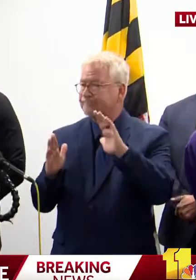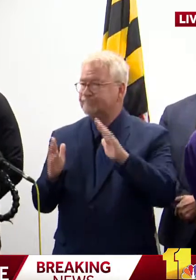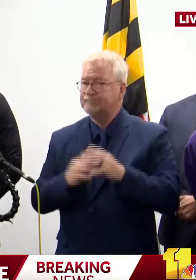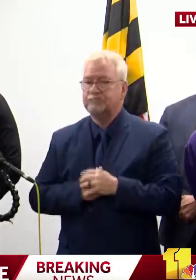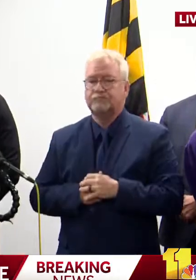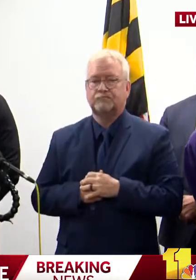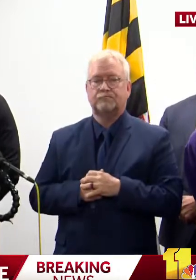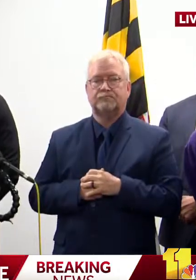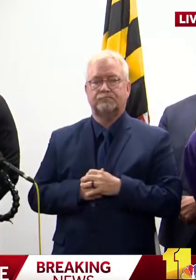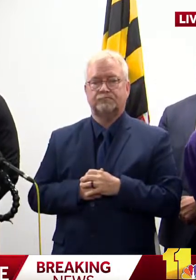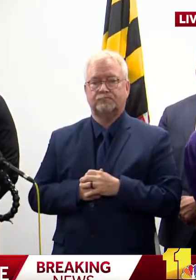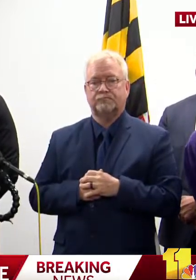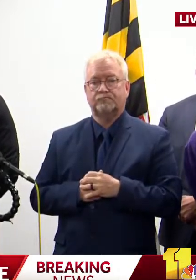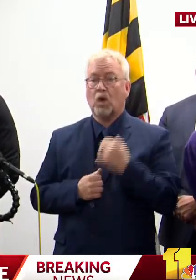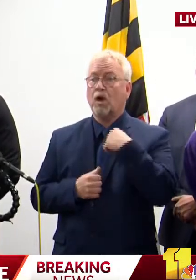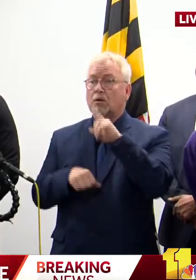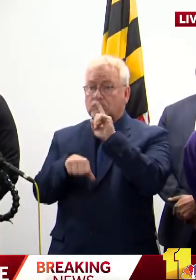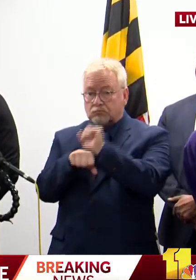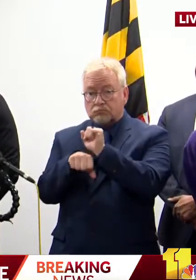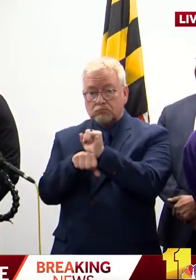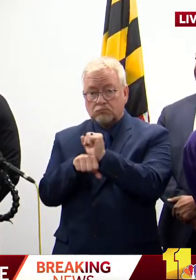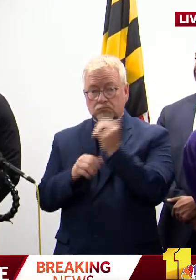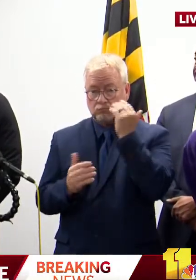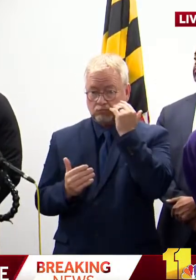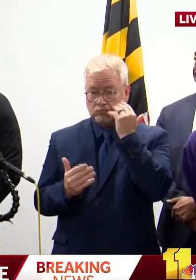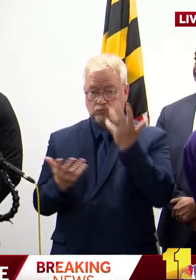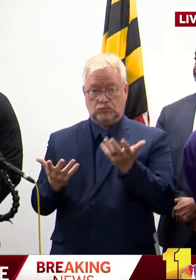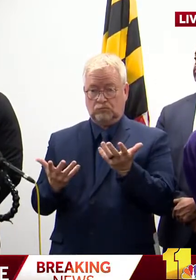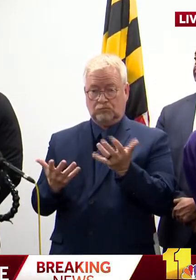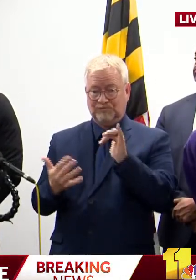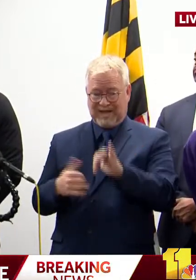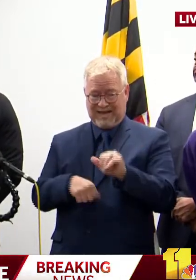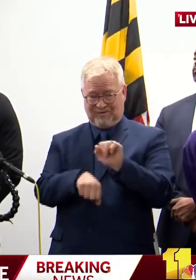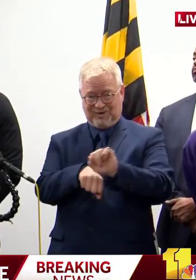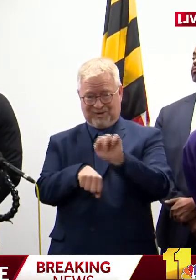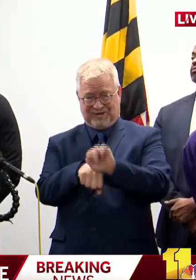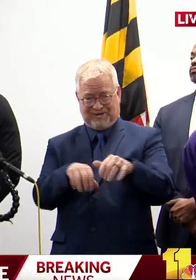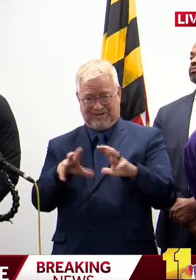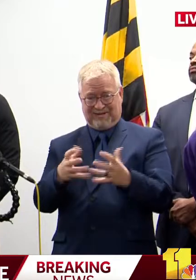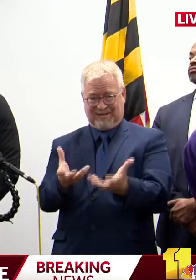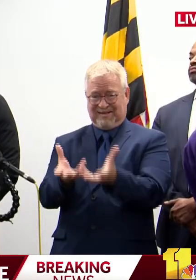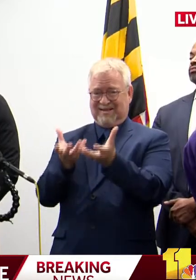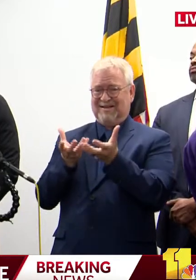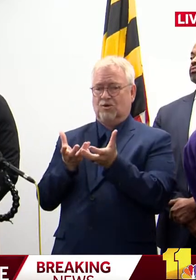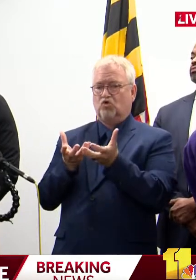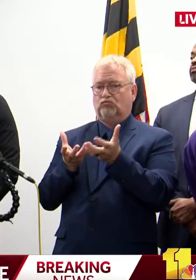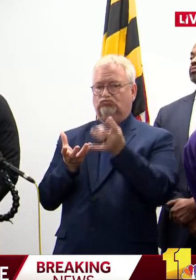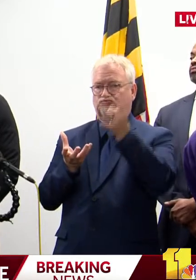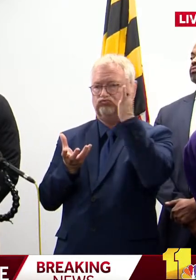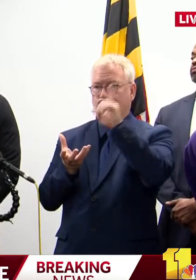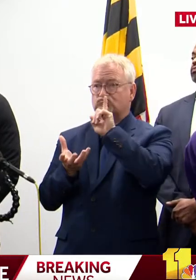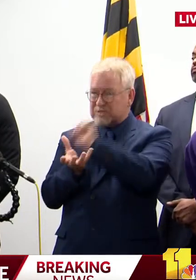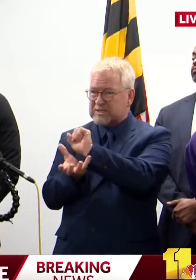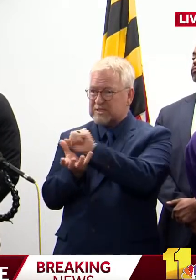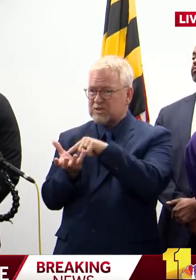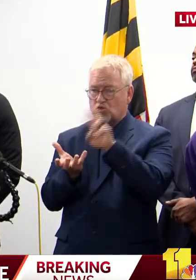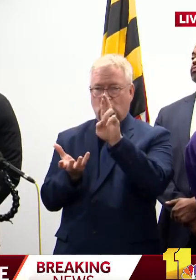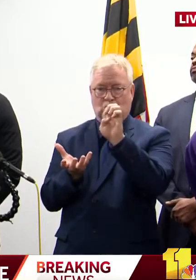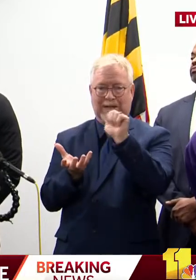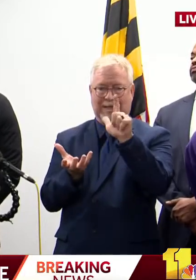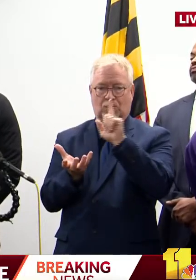But the thing that I do know is that the task in front of us, it will be real. It will be